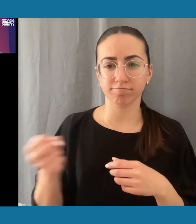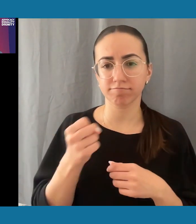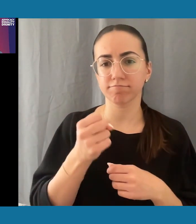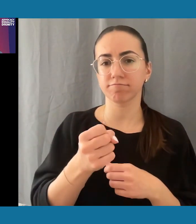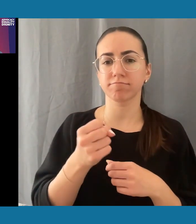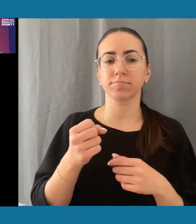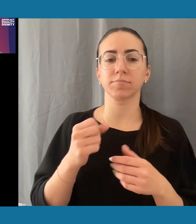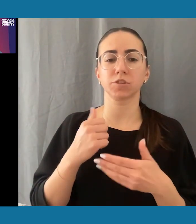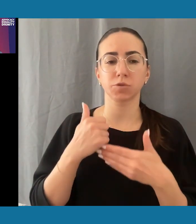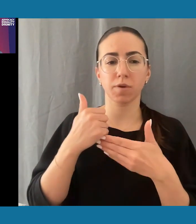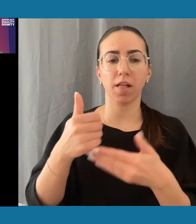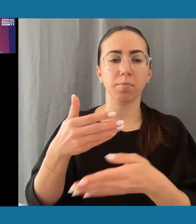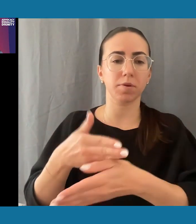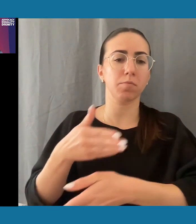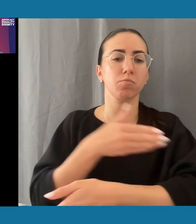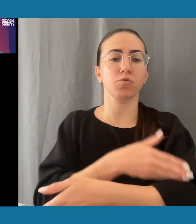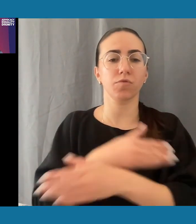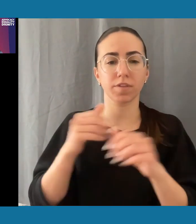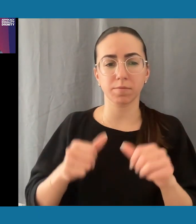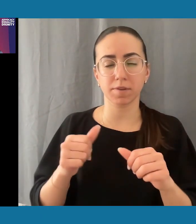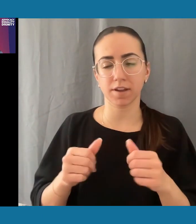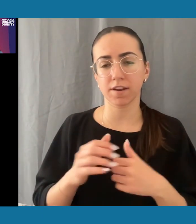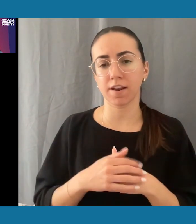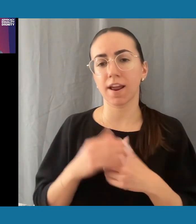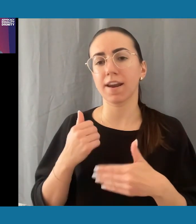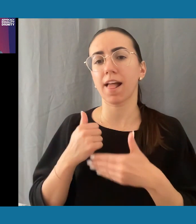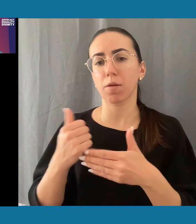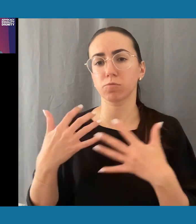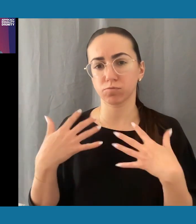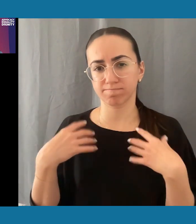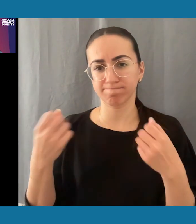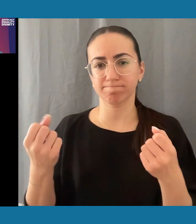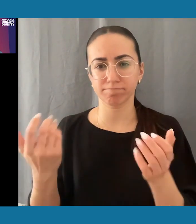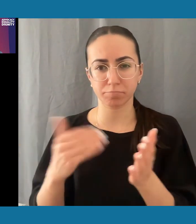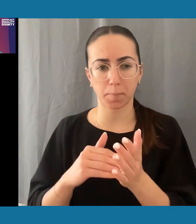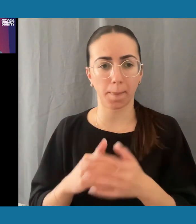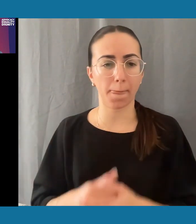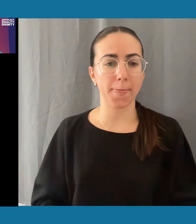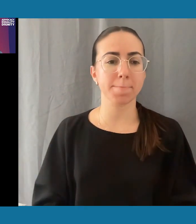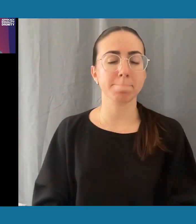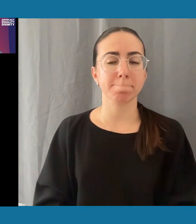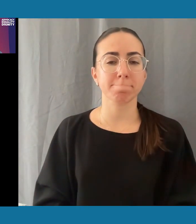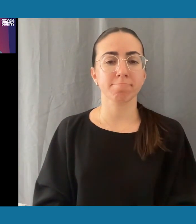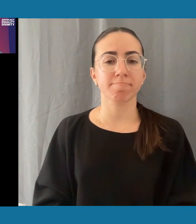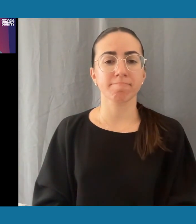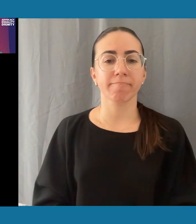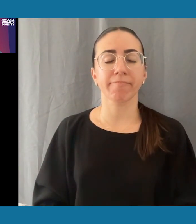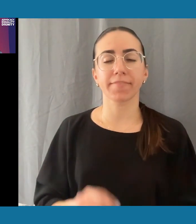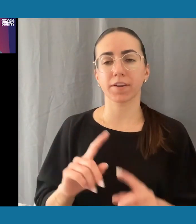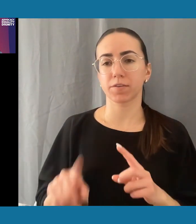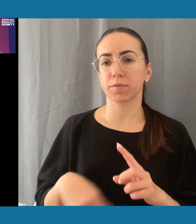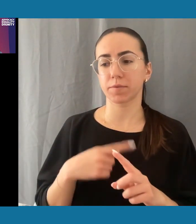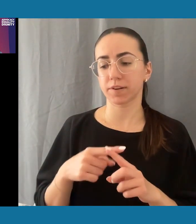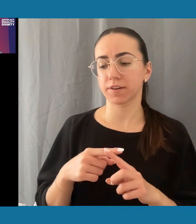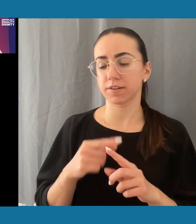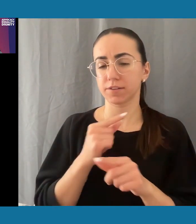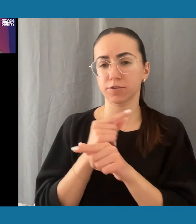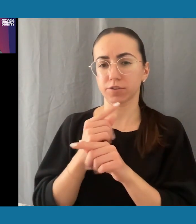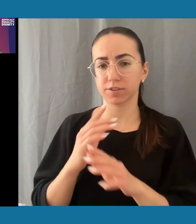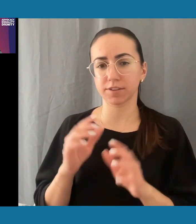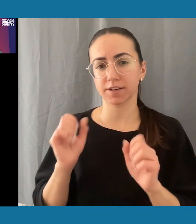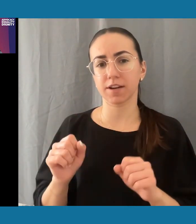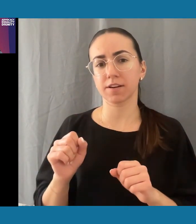with restoration of rights. So when someone is in a guardianship, SDM can be a great tool for the guardian to use